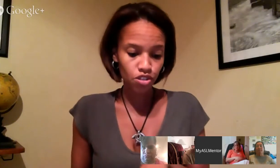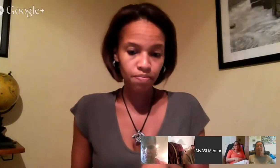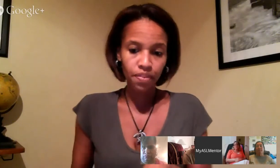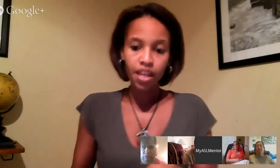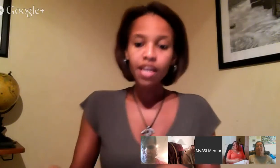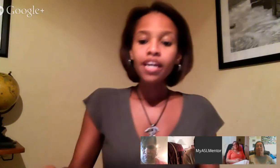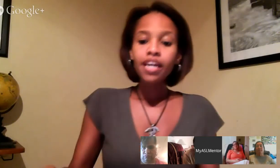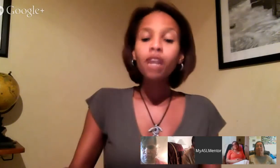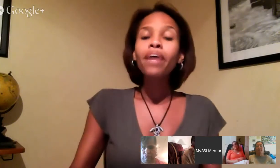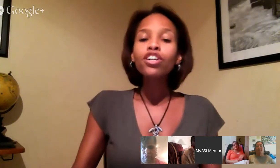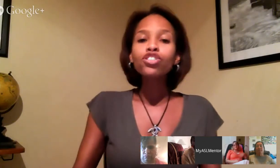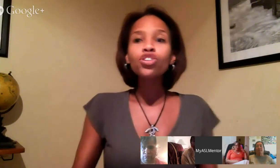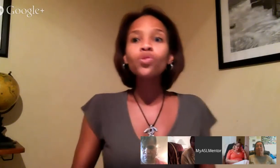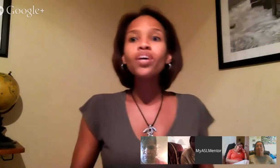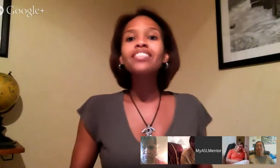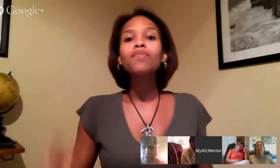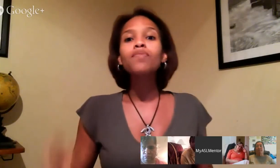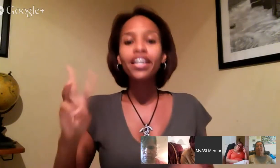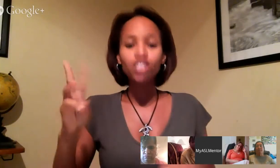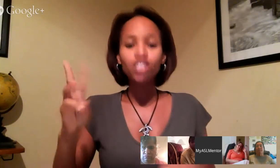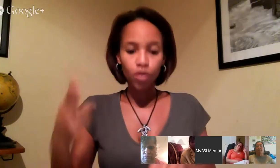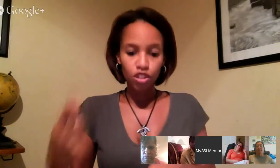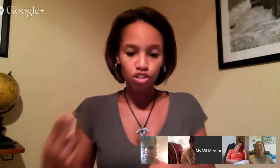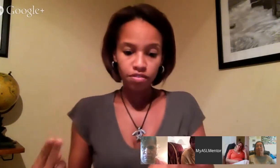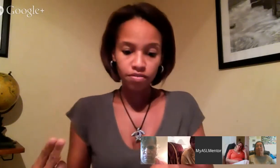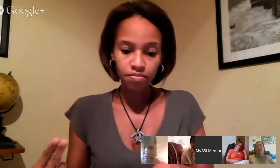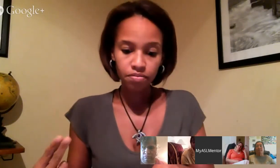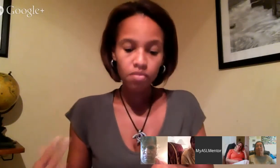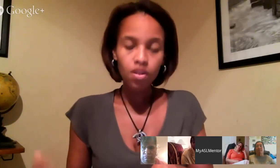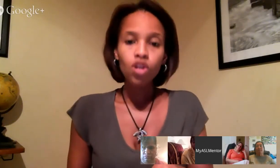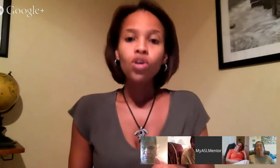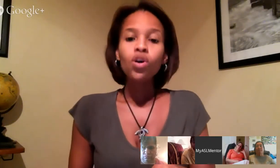question. Compared to a WH question,